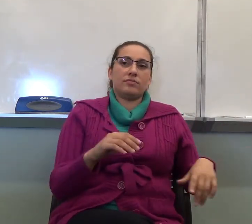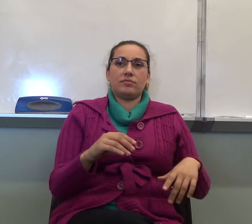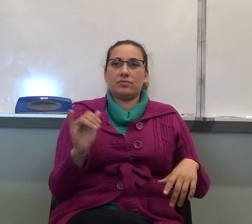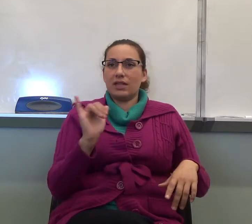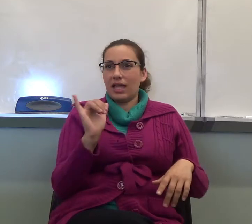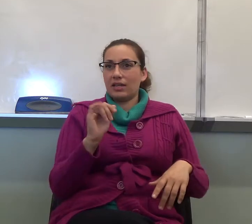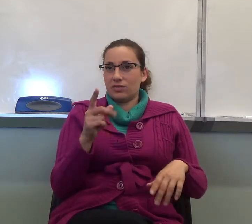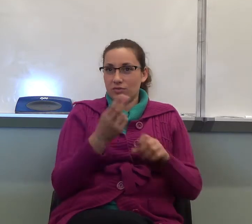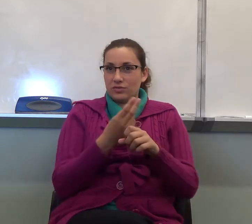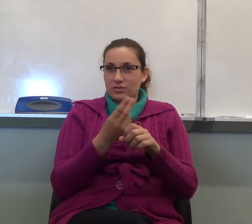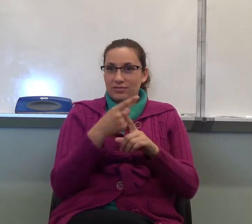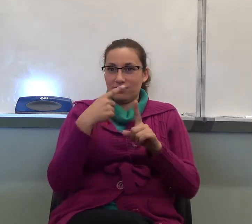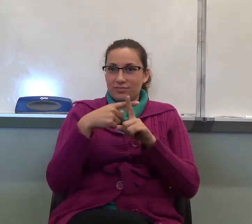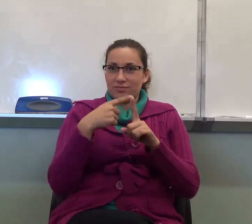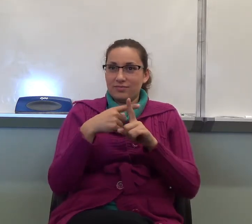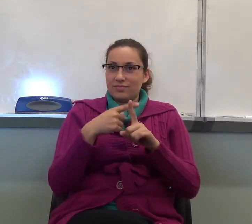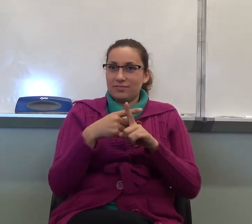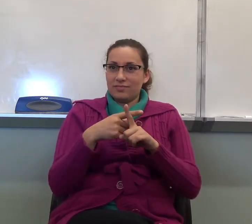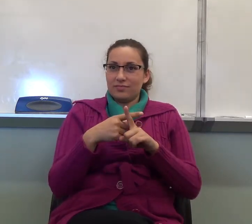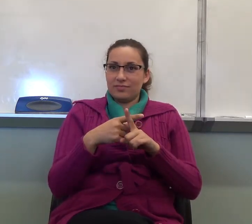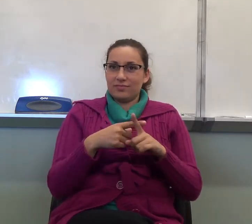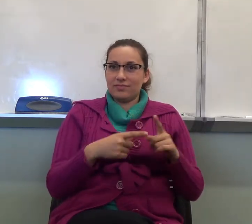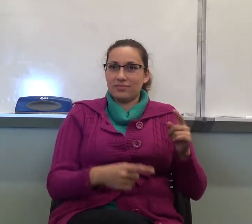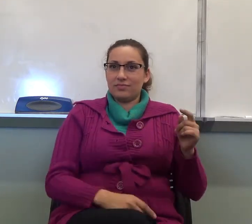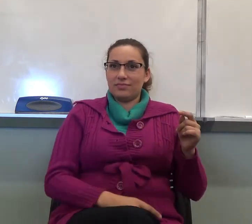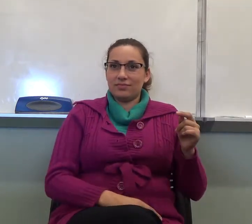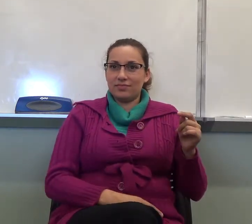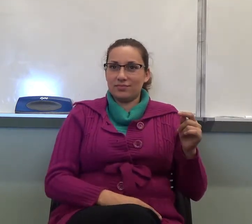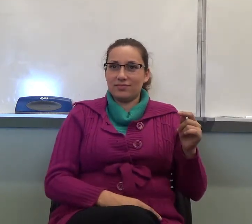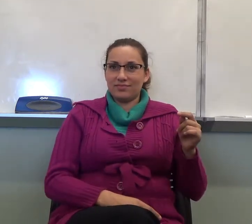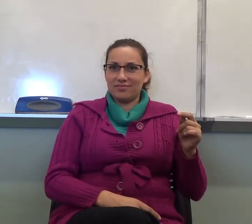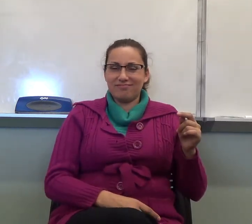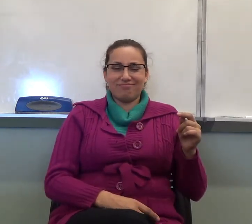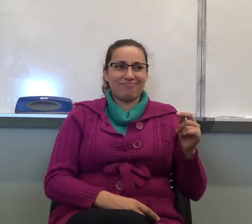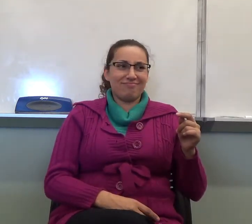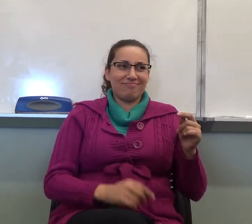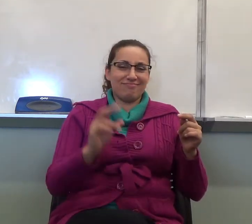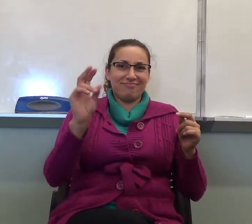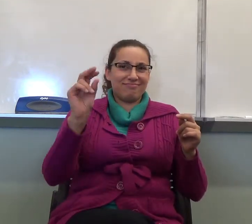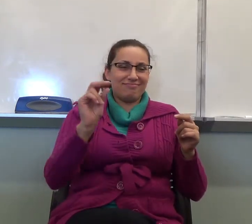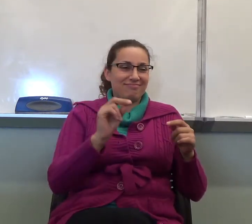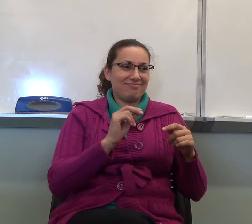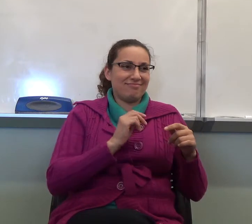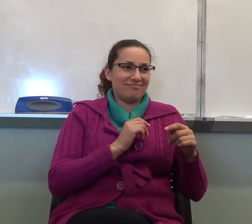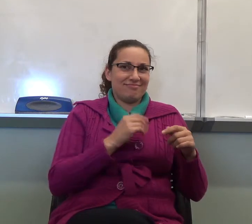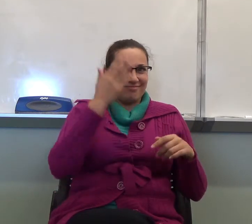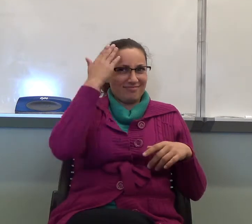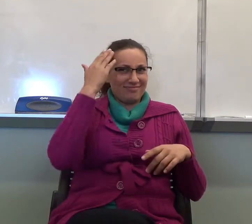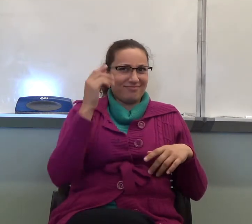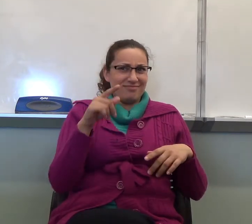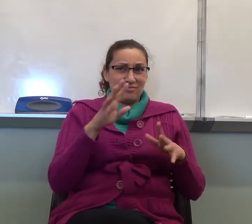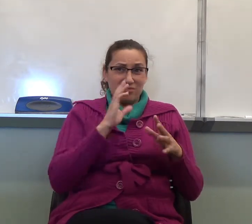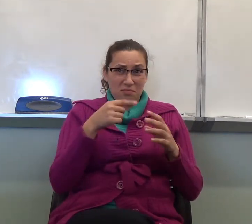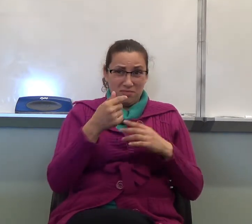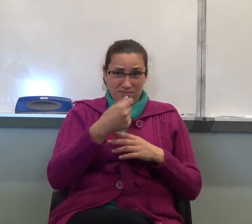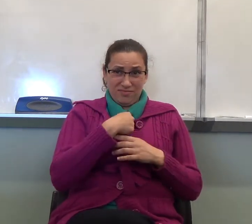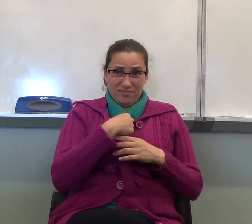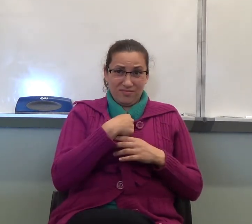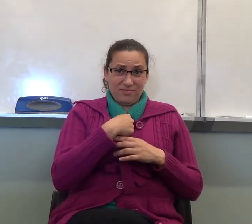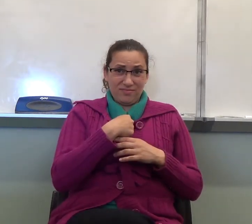For example, you could say, all right, 5 is less than 7. Yeah, okay. You know, that's intuitive. But how about something